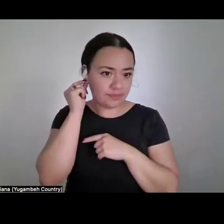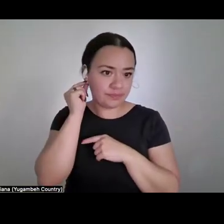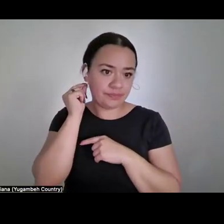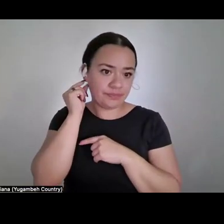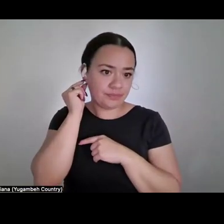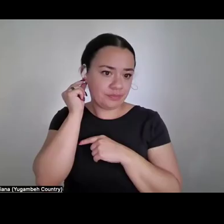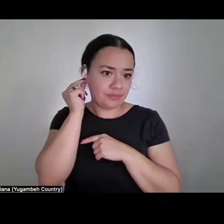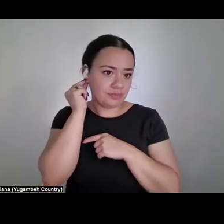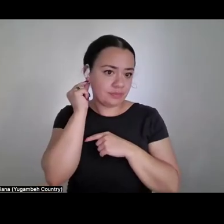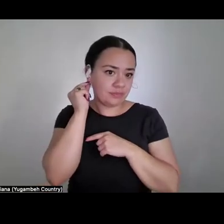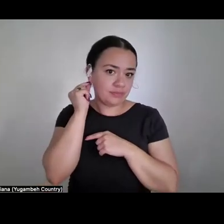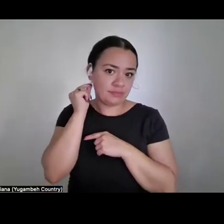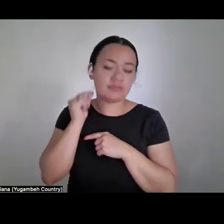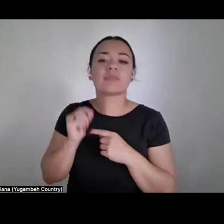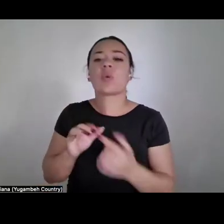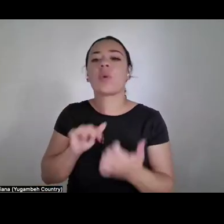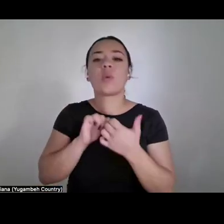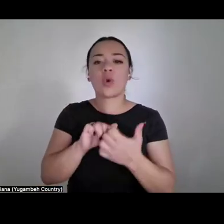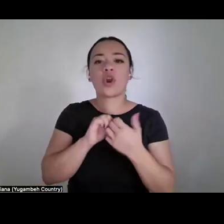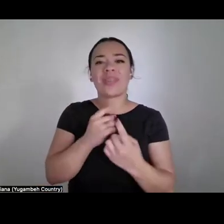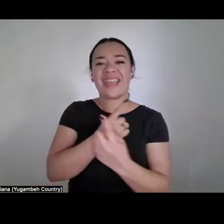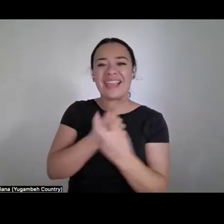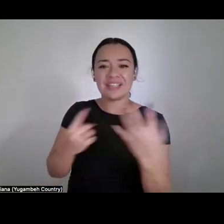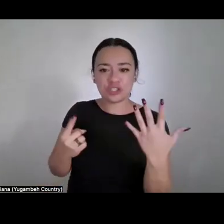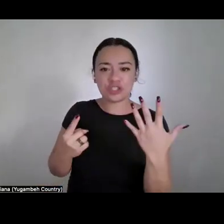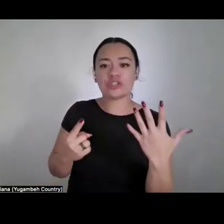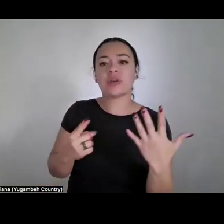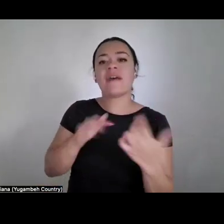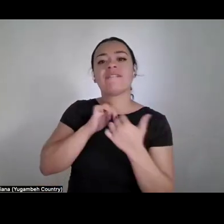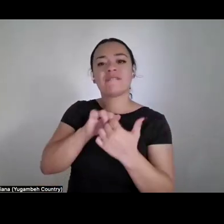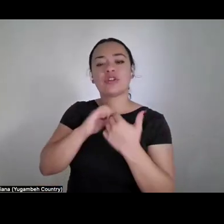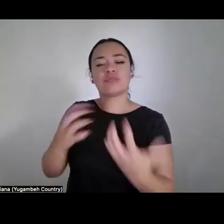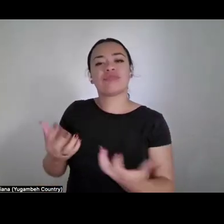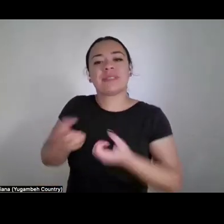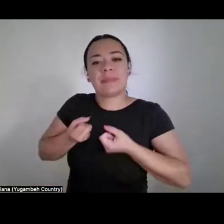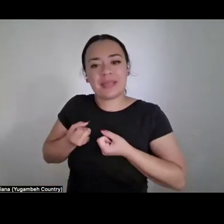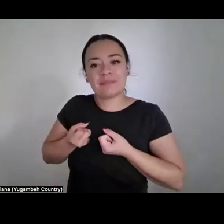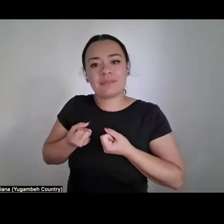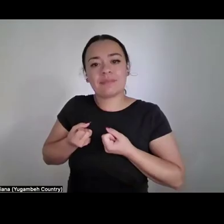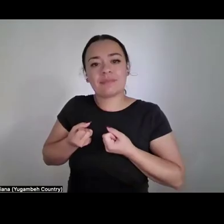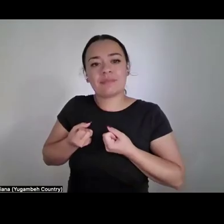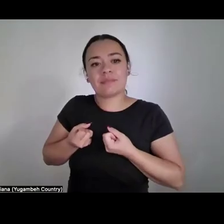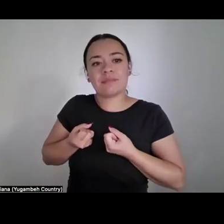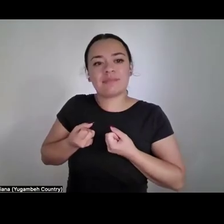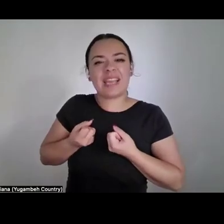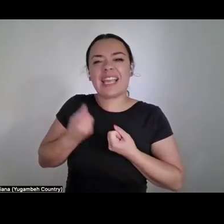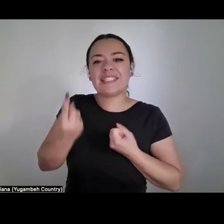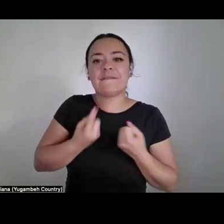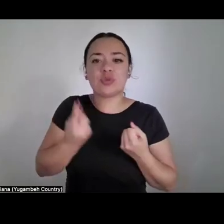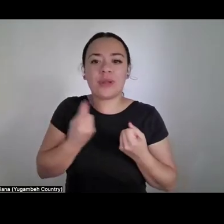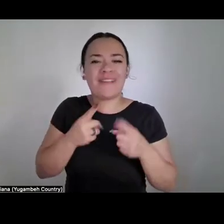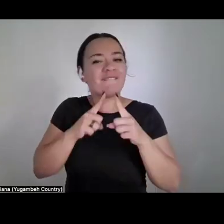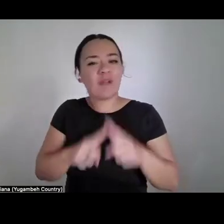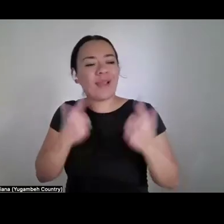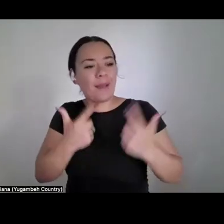work with each fellowship recipient individually, according to how much contact they would like to have with us.